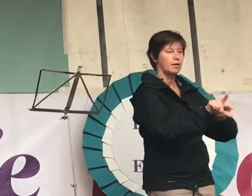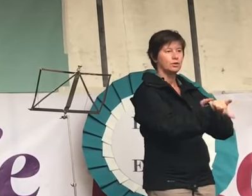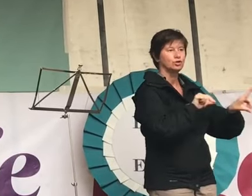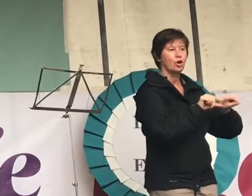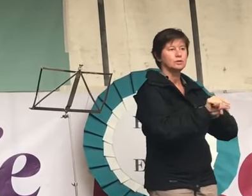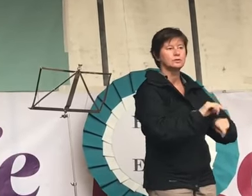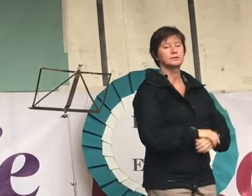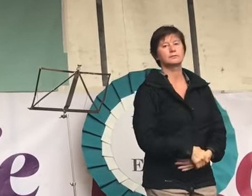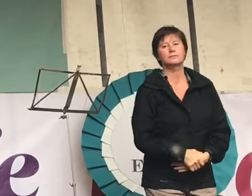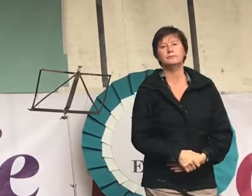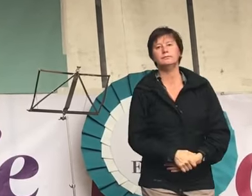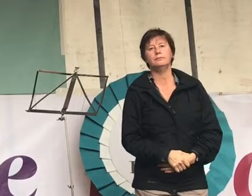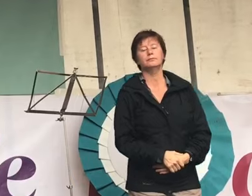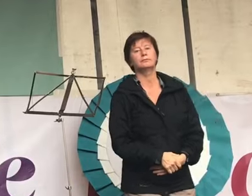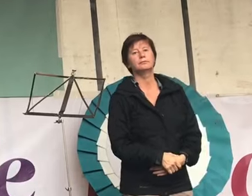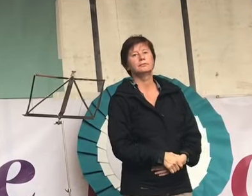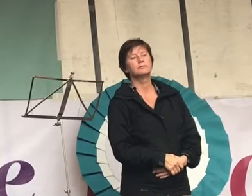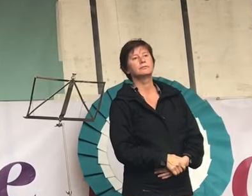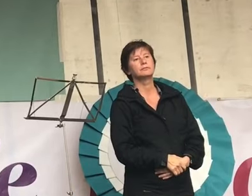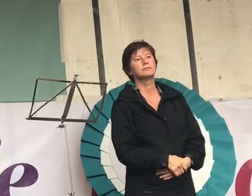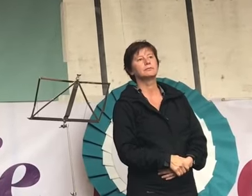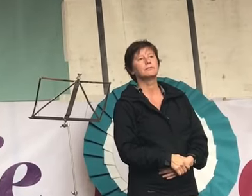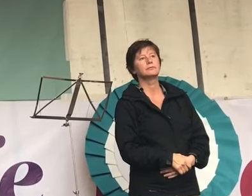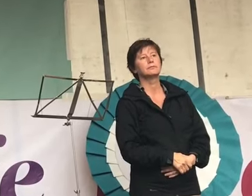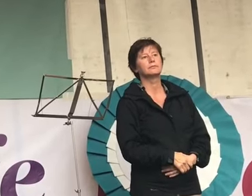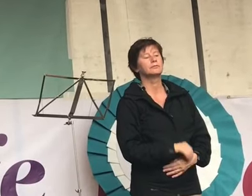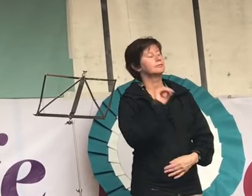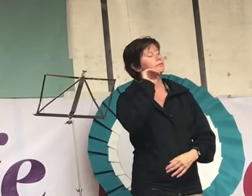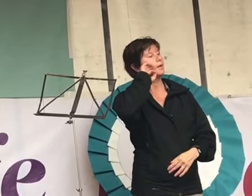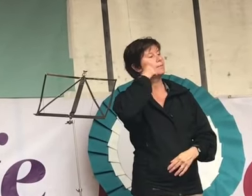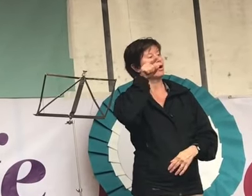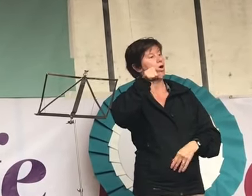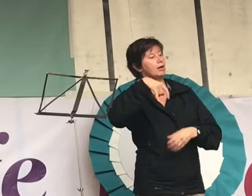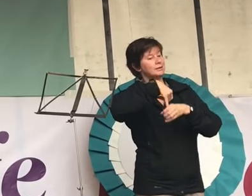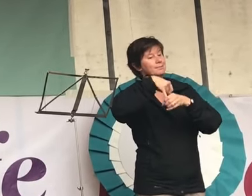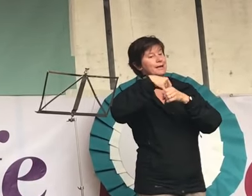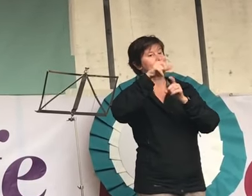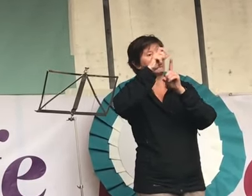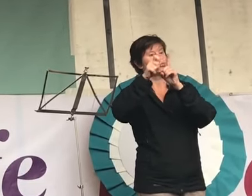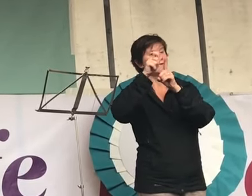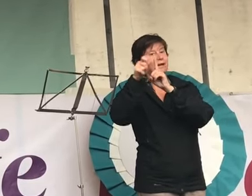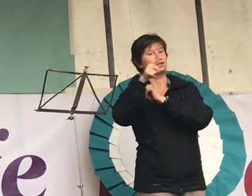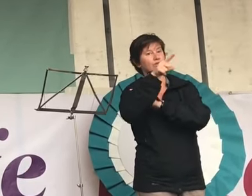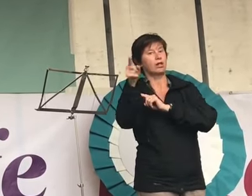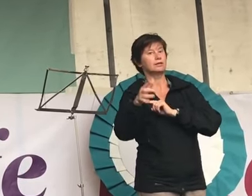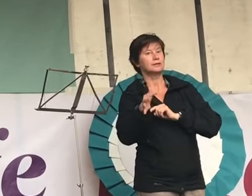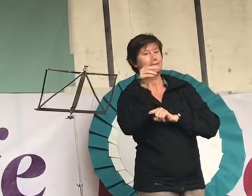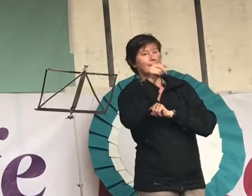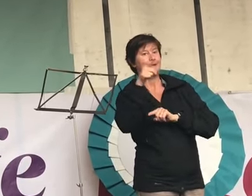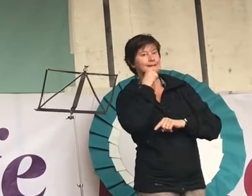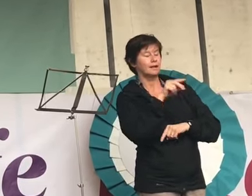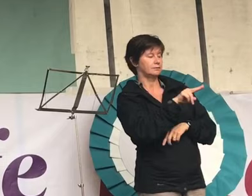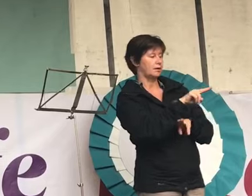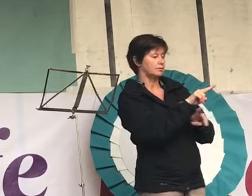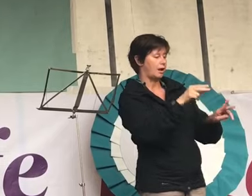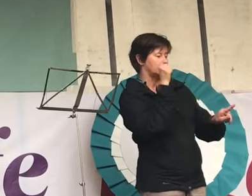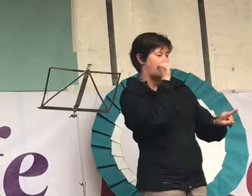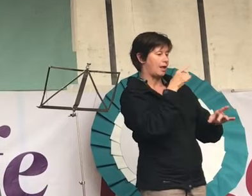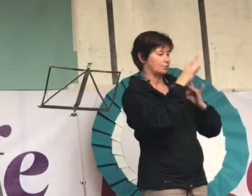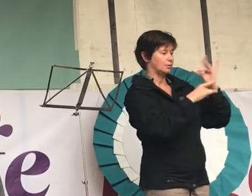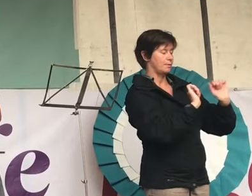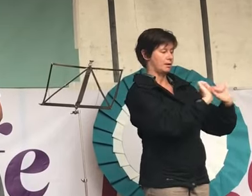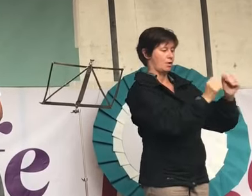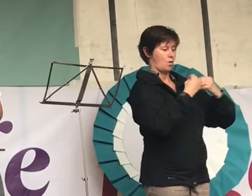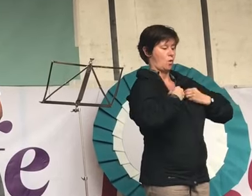By negating the right and ability of all pregnant women to make healthcare decisions for